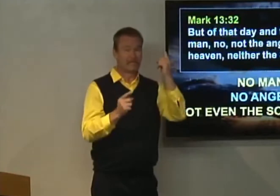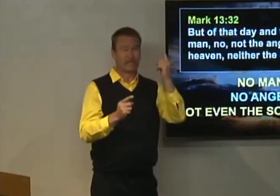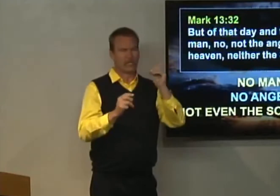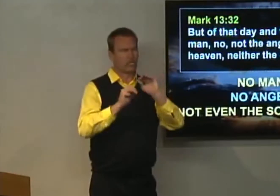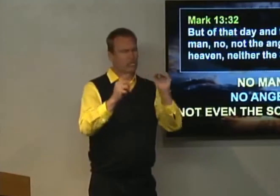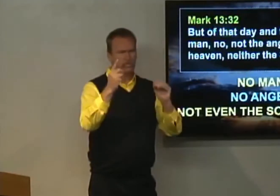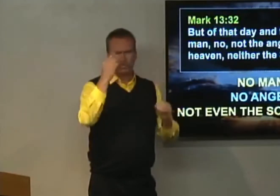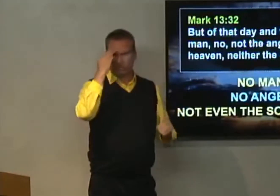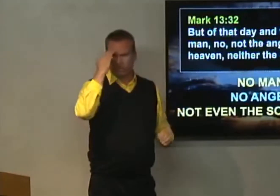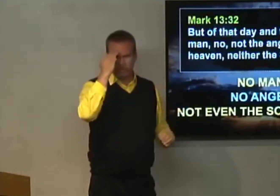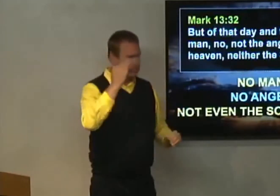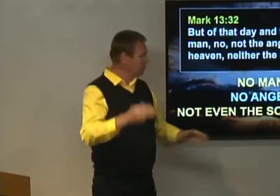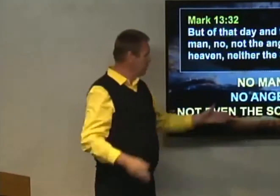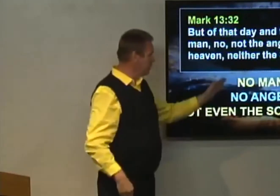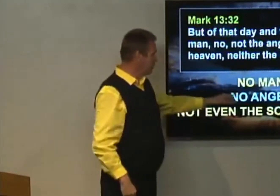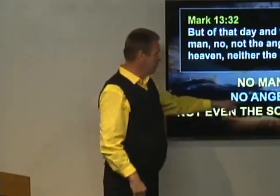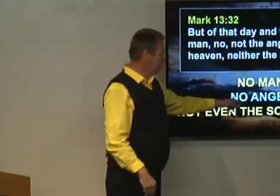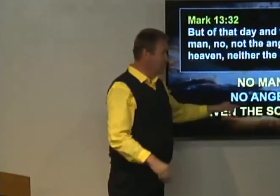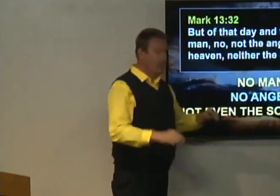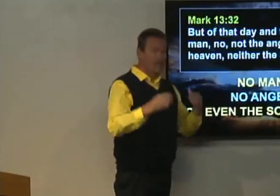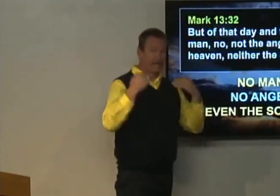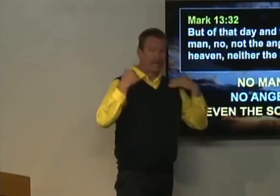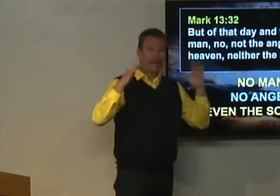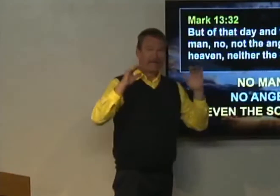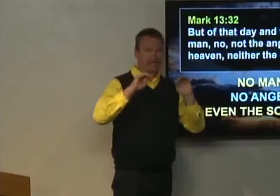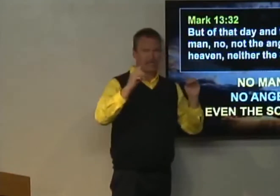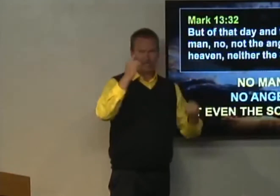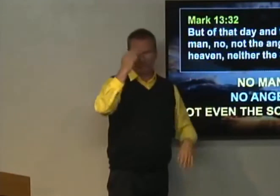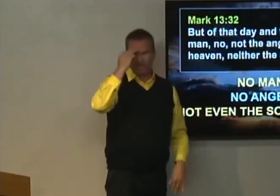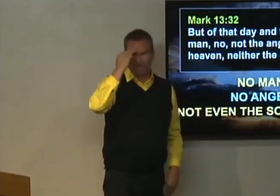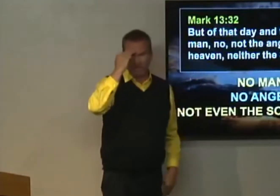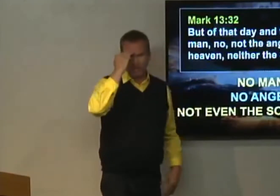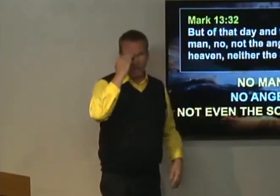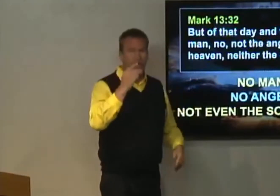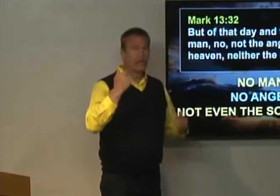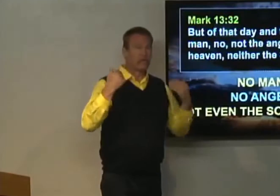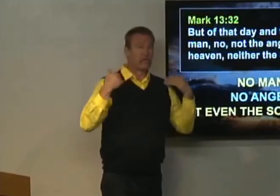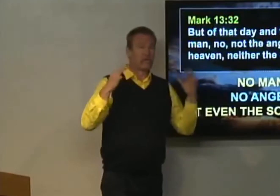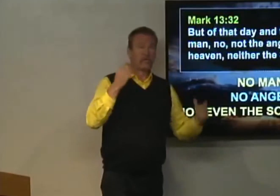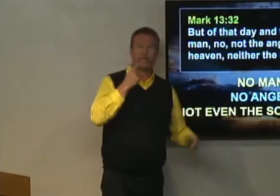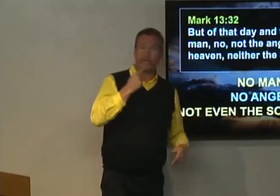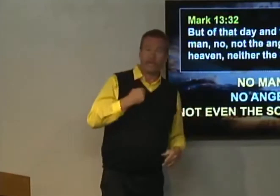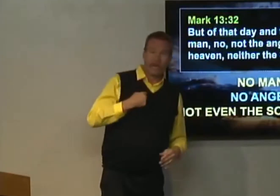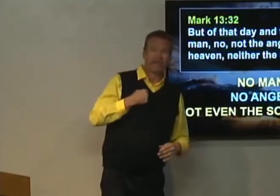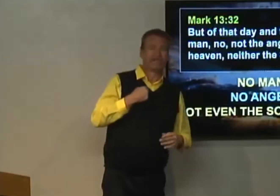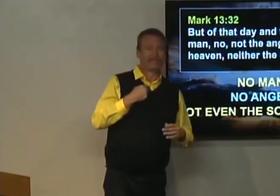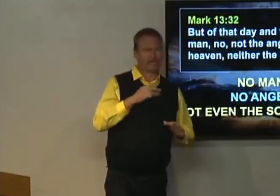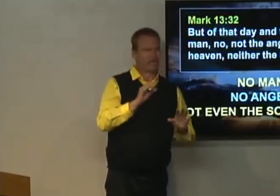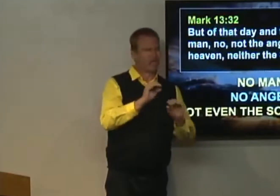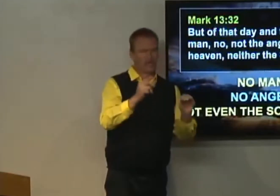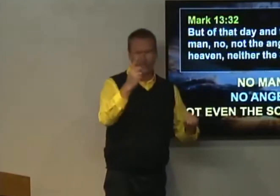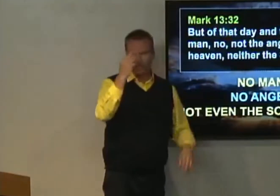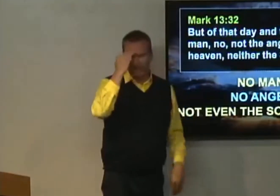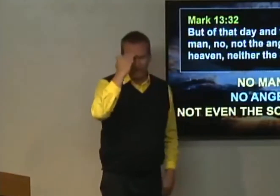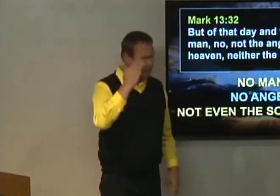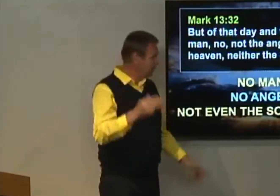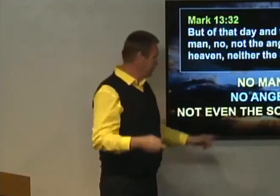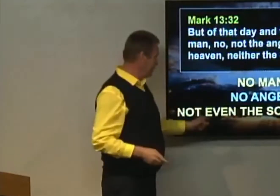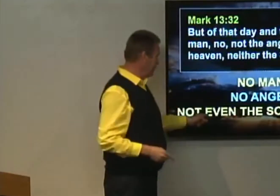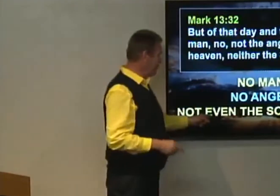or any person, no human being knows. No angel knows. So if a person says, an angel told